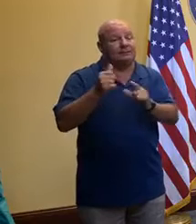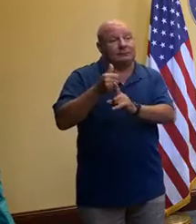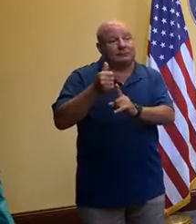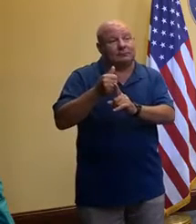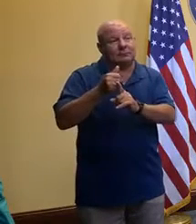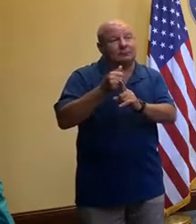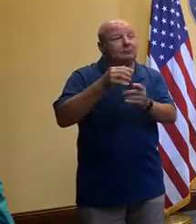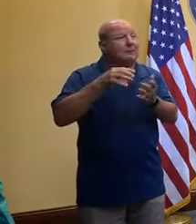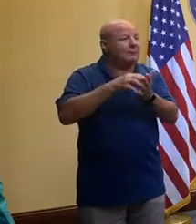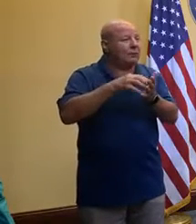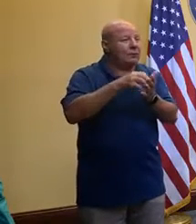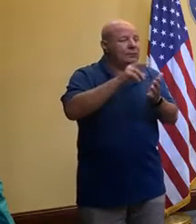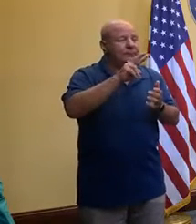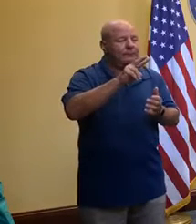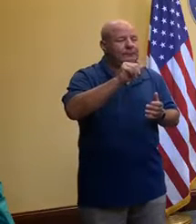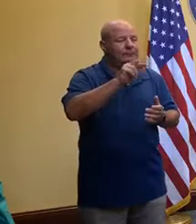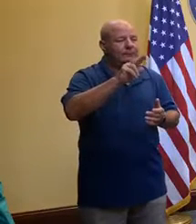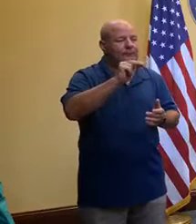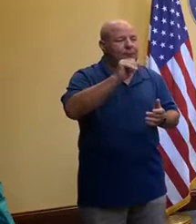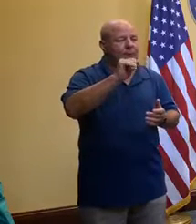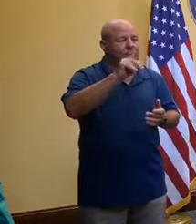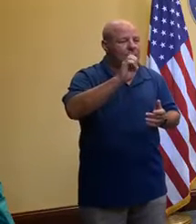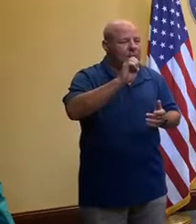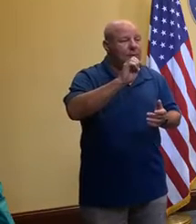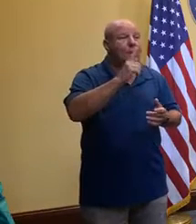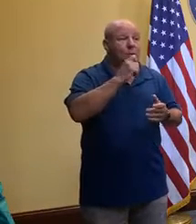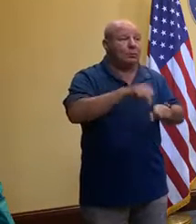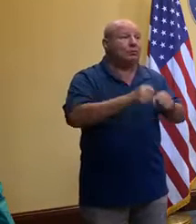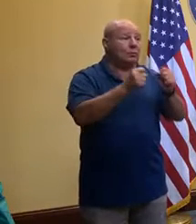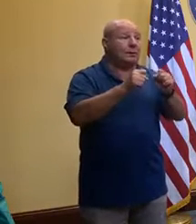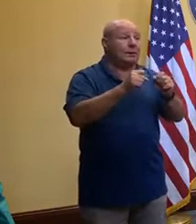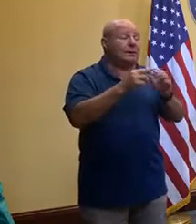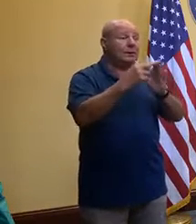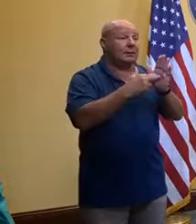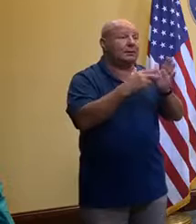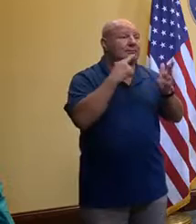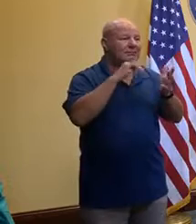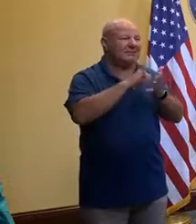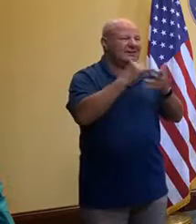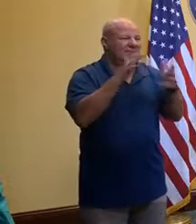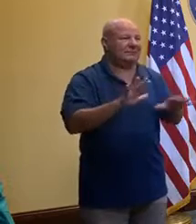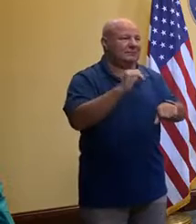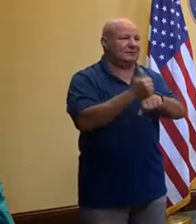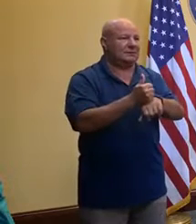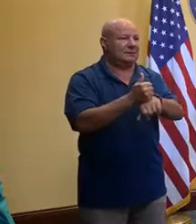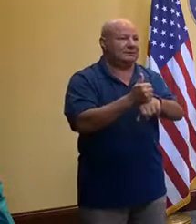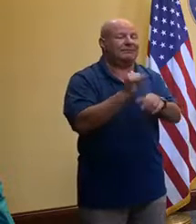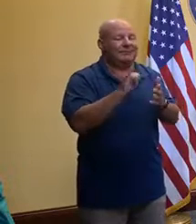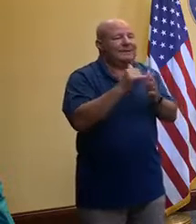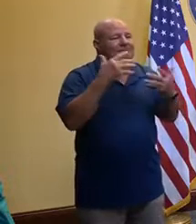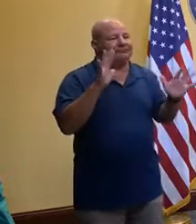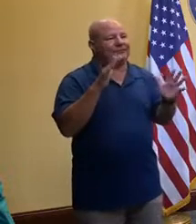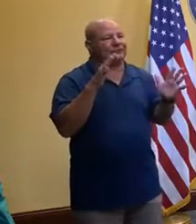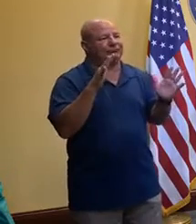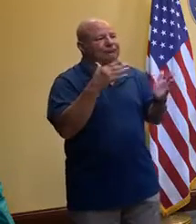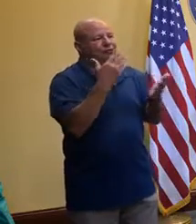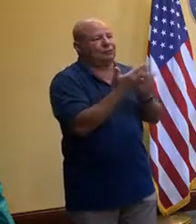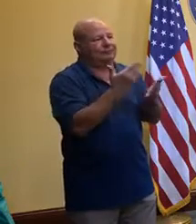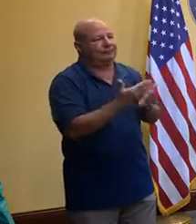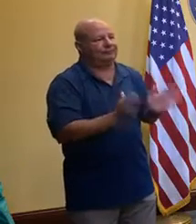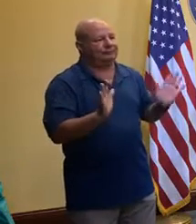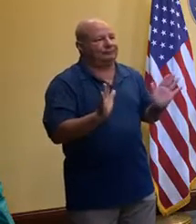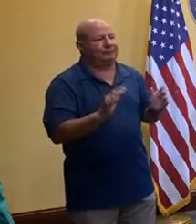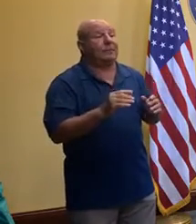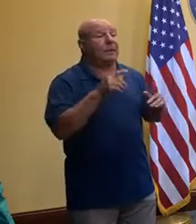vulnerable who are violating guidelines that are in place, and that has been proven as well. So the bottom